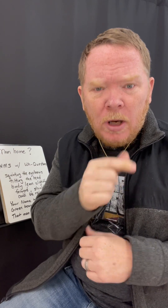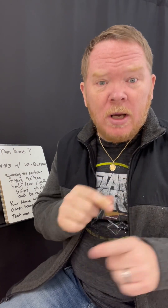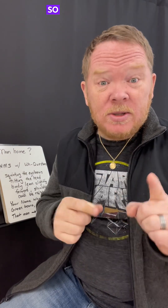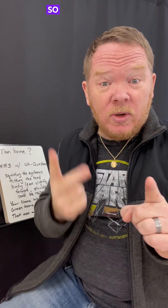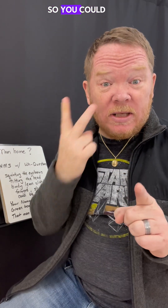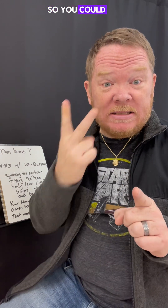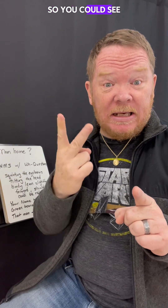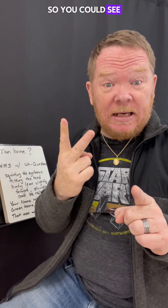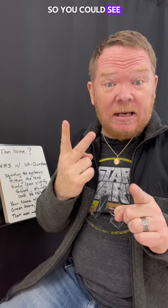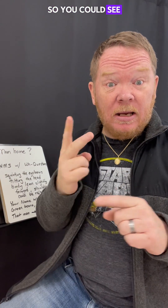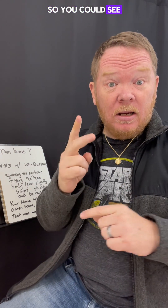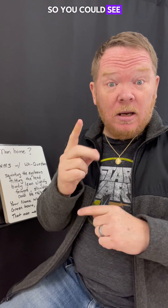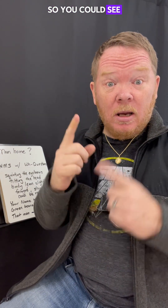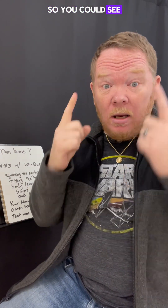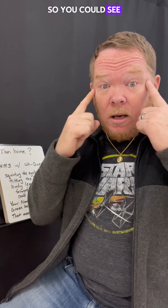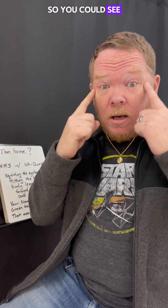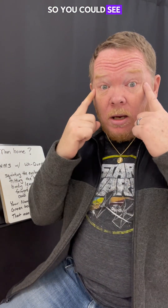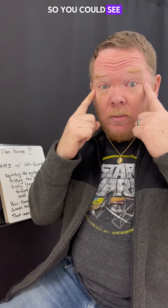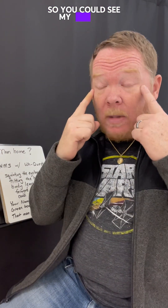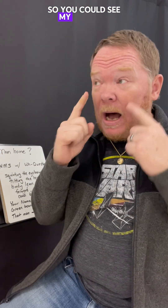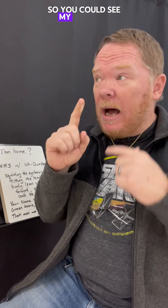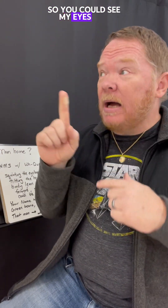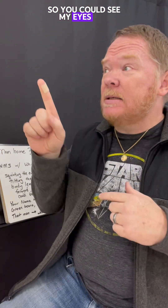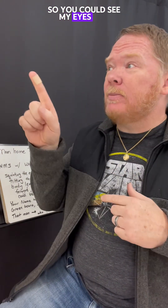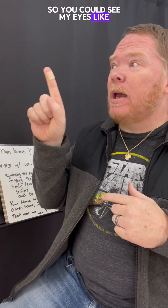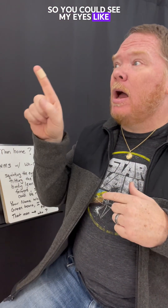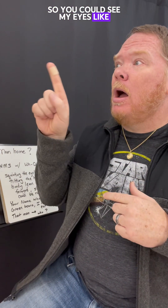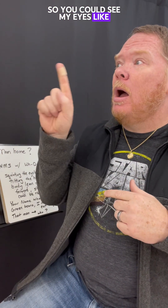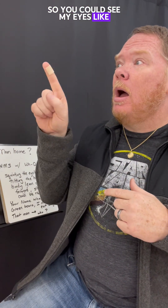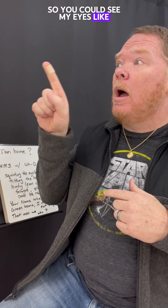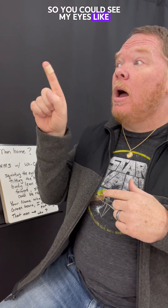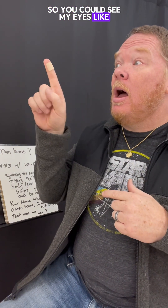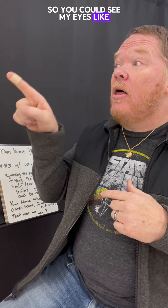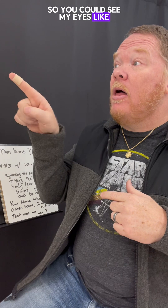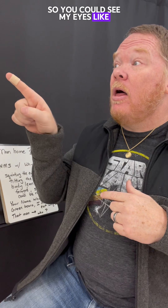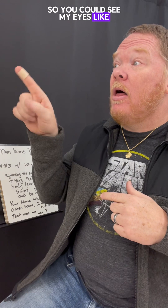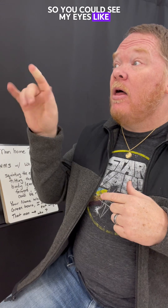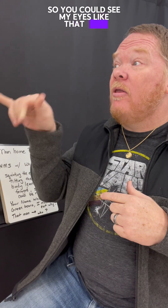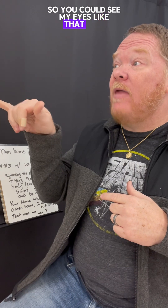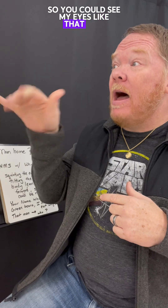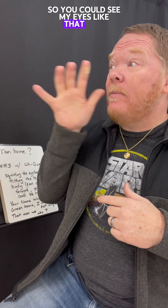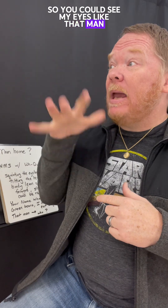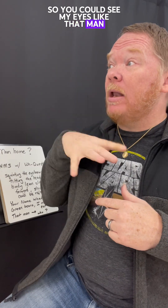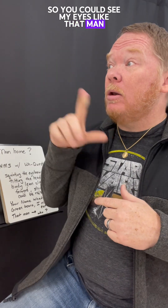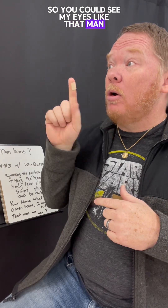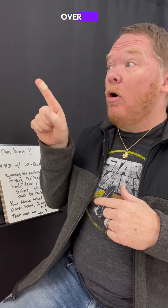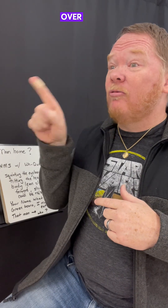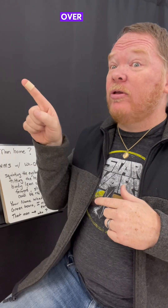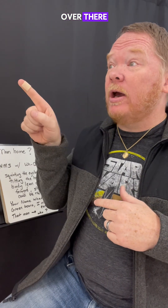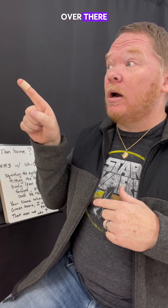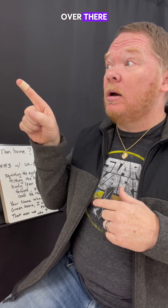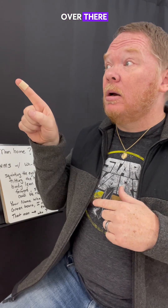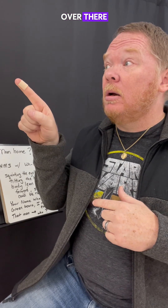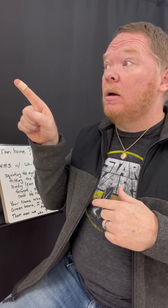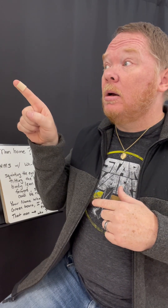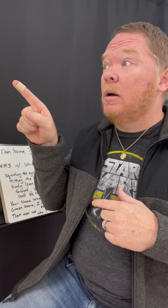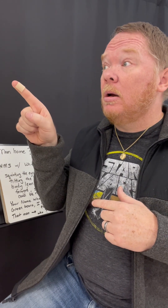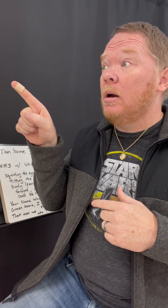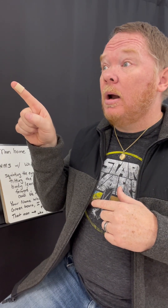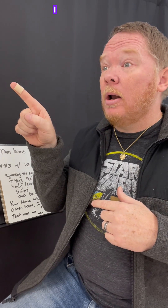So you could see my eyes, I'm like, that man over there. I go